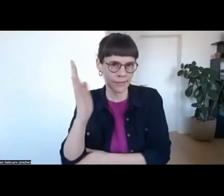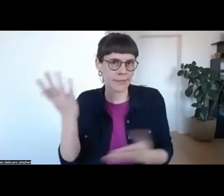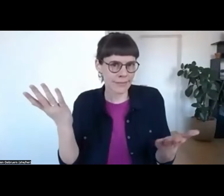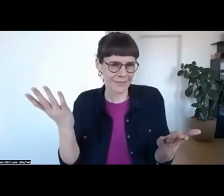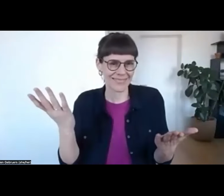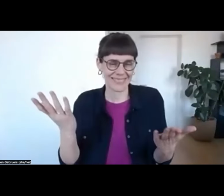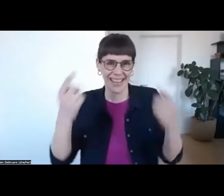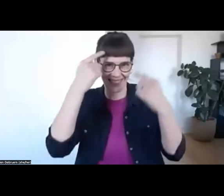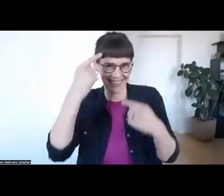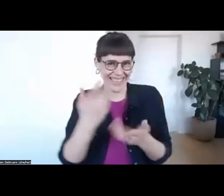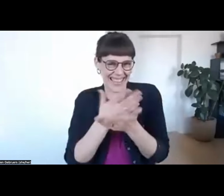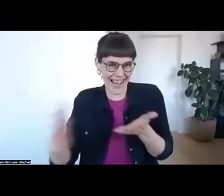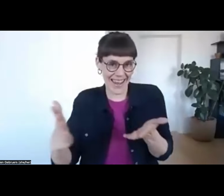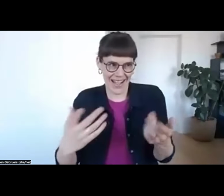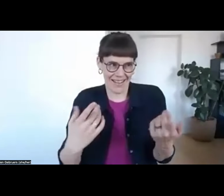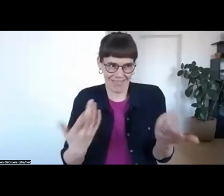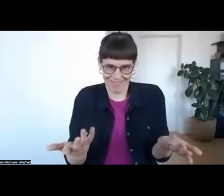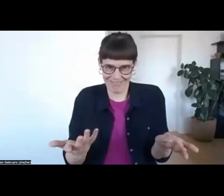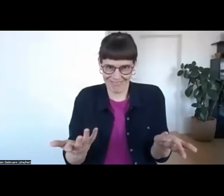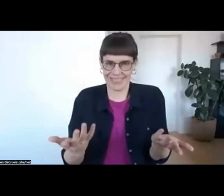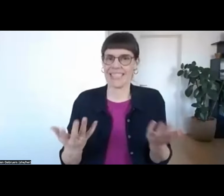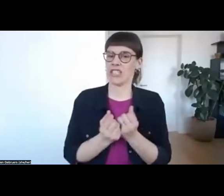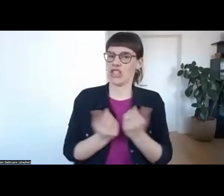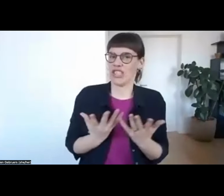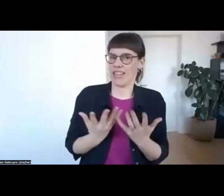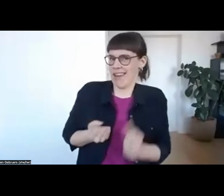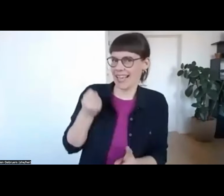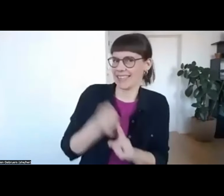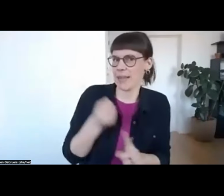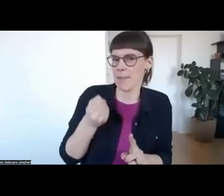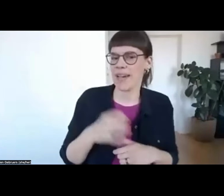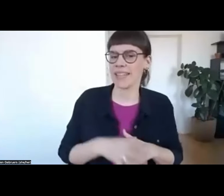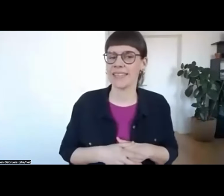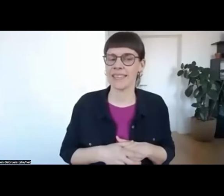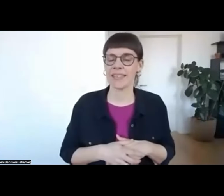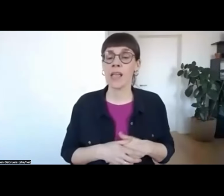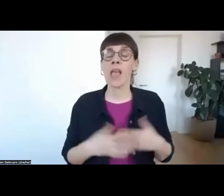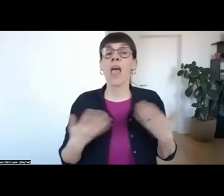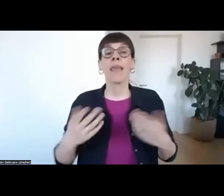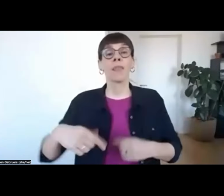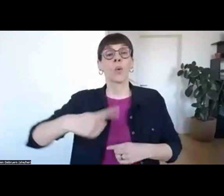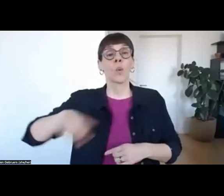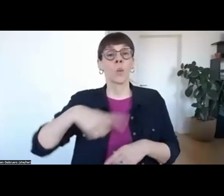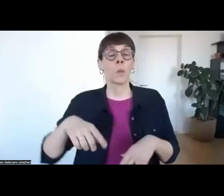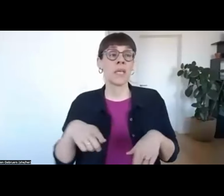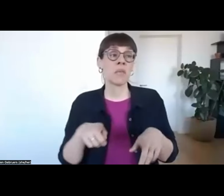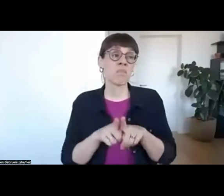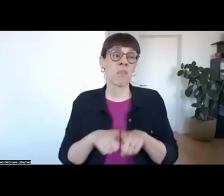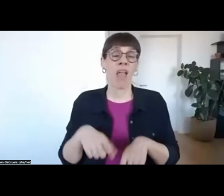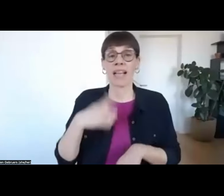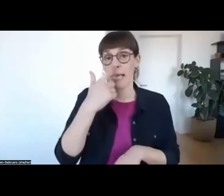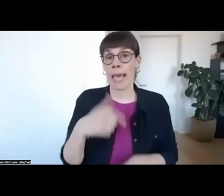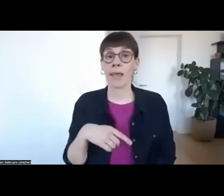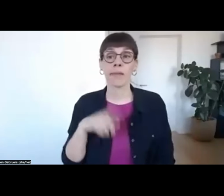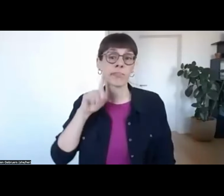And before Sanchu's presentation, I think it's fairly clear that gender has an impact, as Sanchu said.